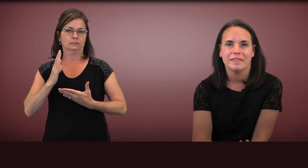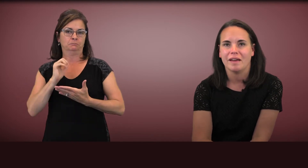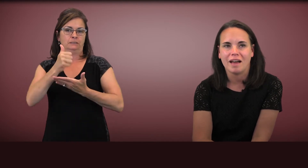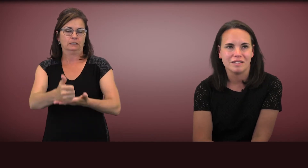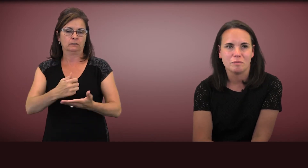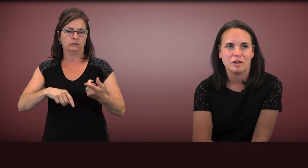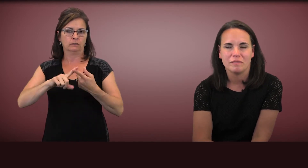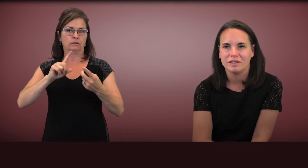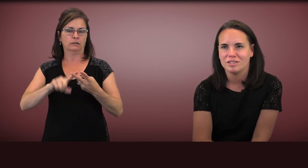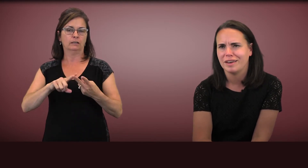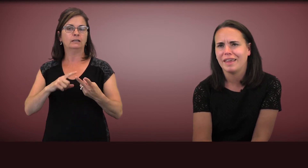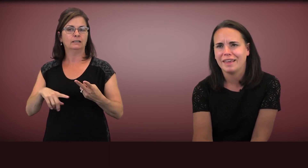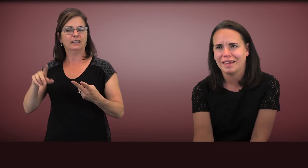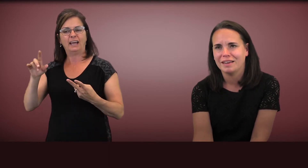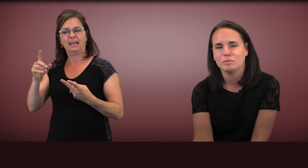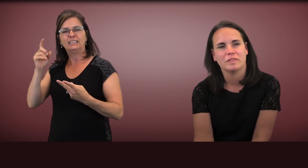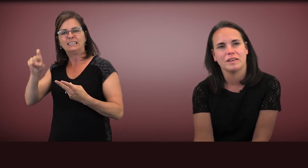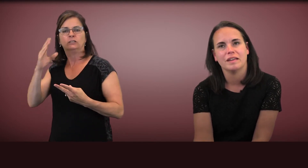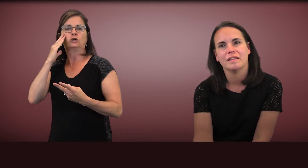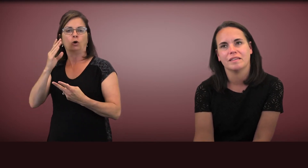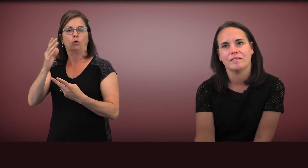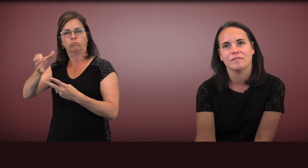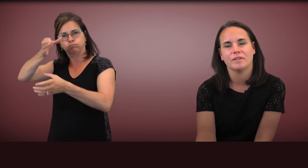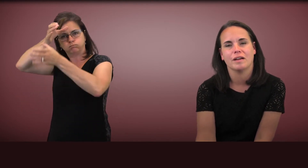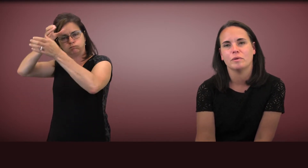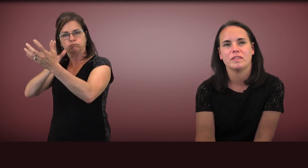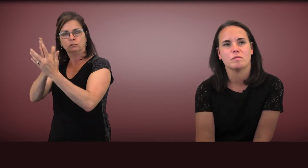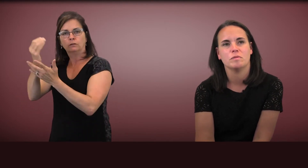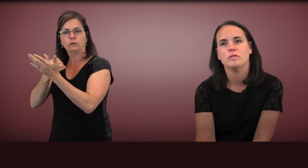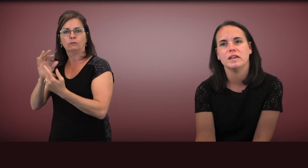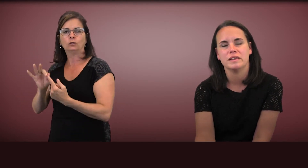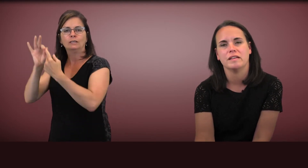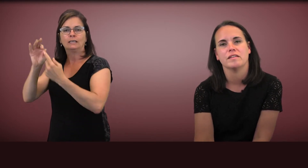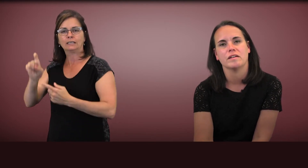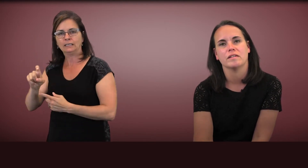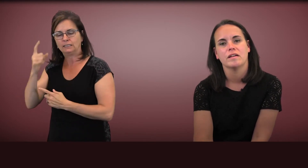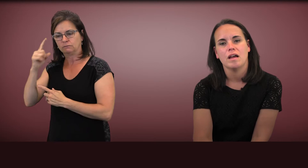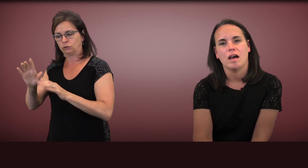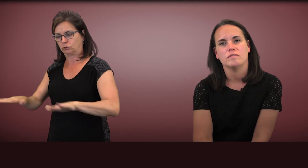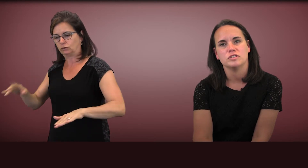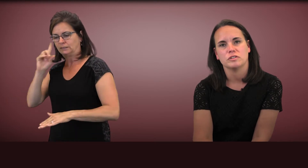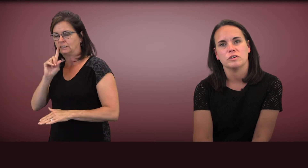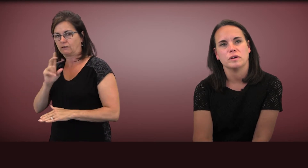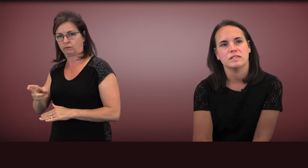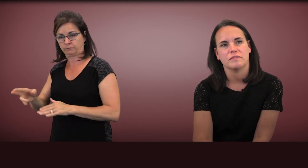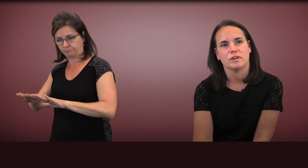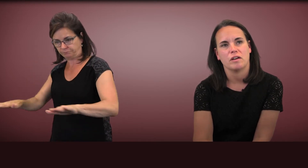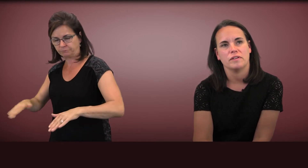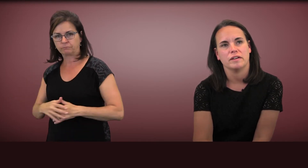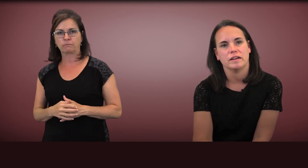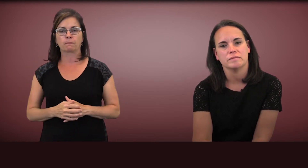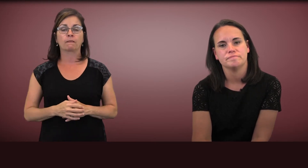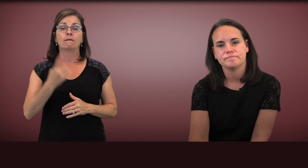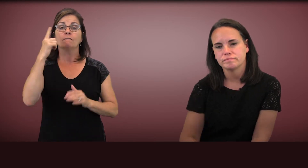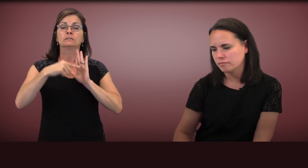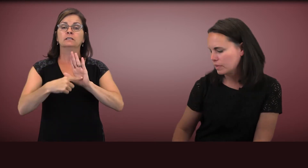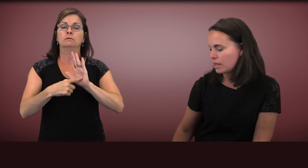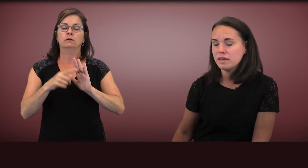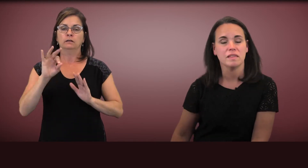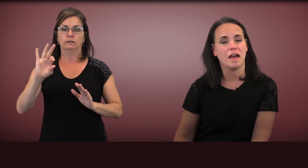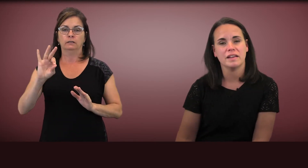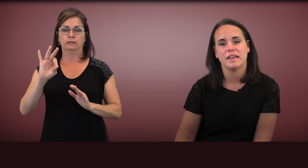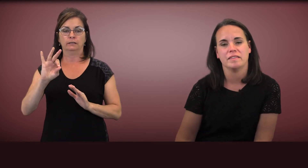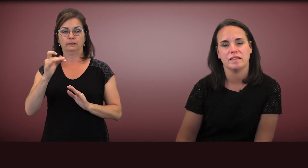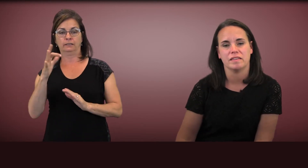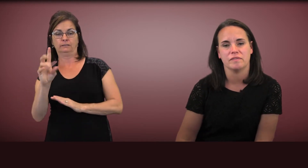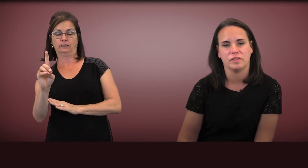the autism intervention and what the needs of, what the unique needs are of children who are deaf and hard of hearing.